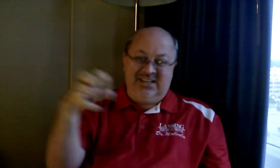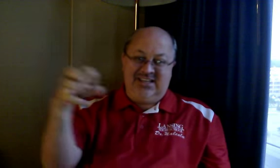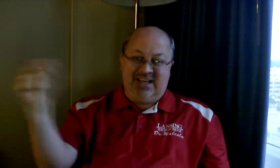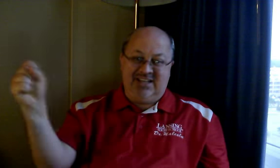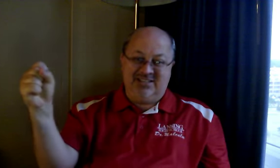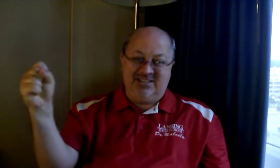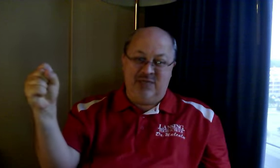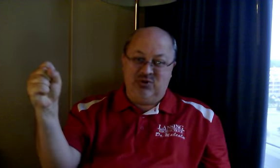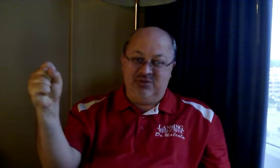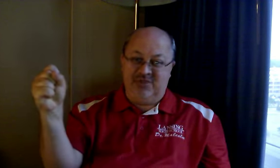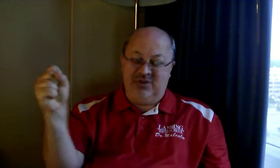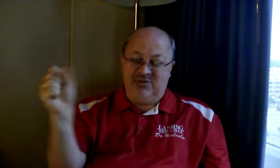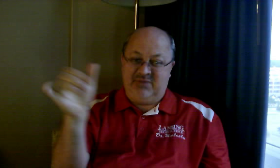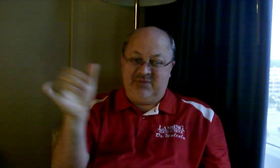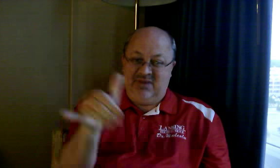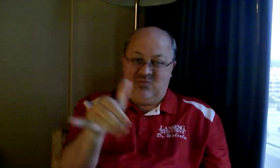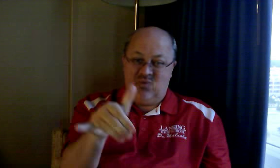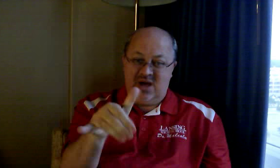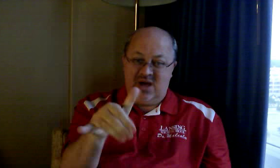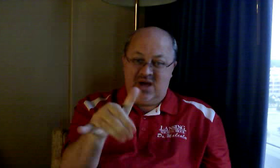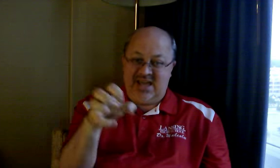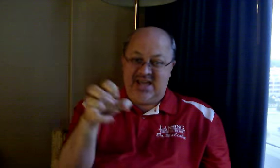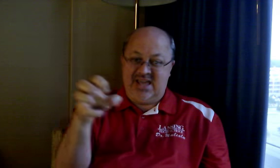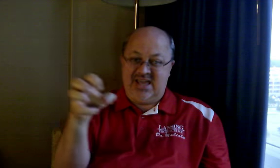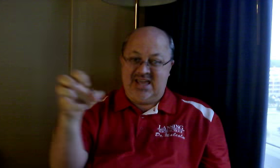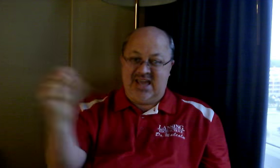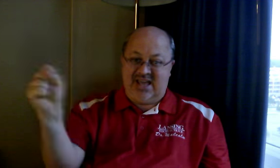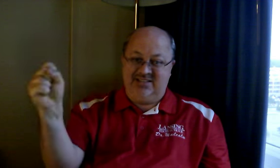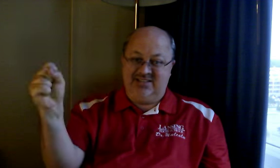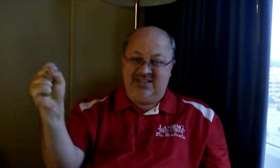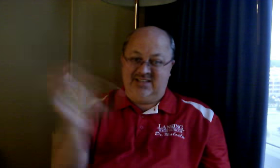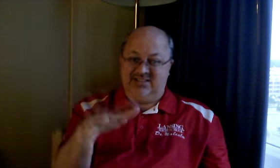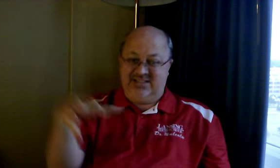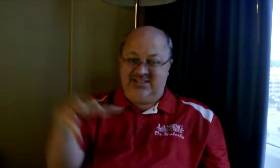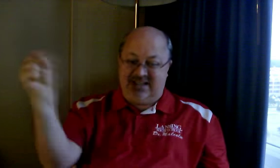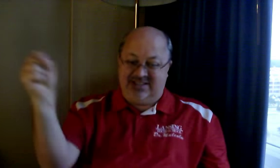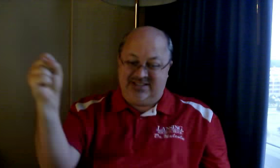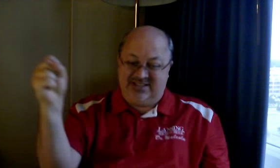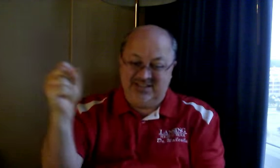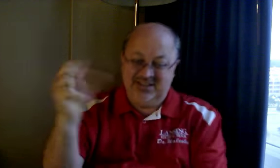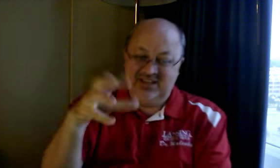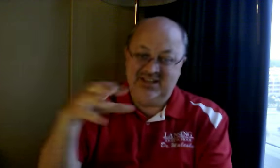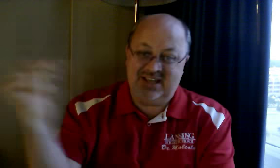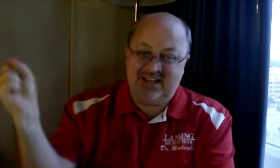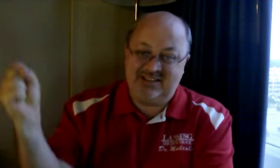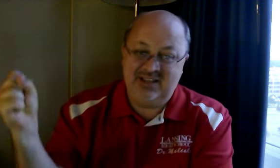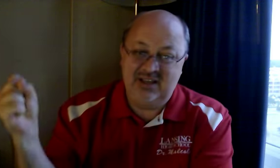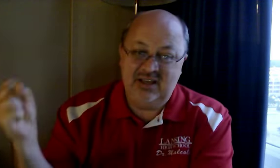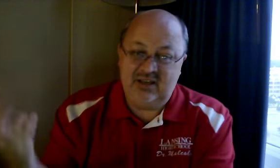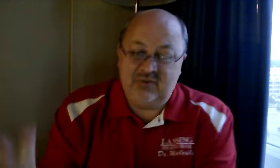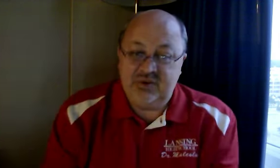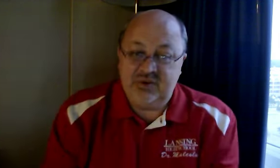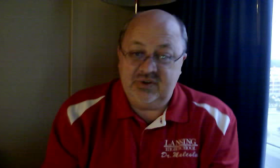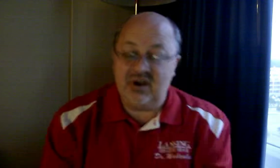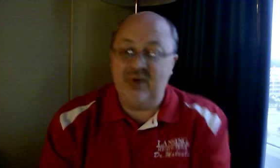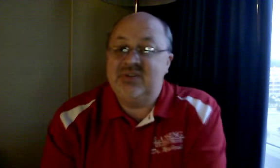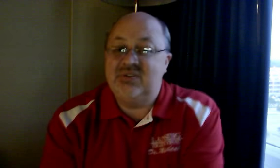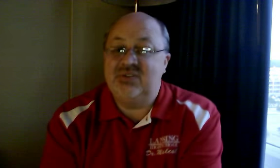Yes. They pull their finger spelling. Y. Yes. Yes. Yes. Yes. Of course, you can always just do this.